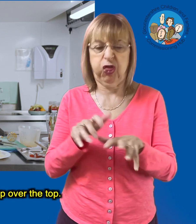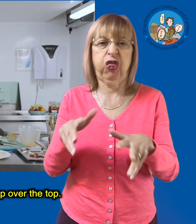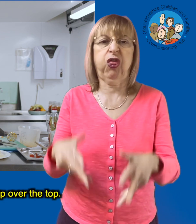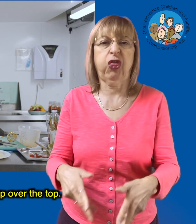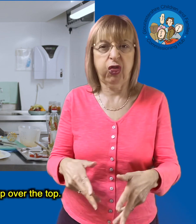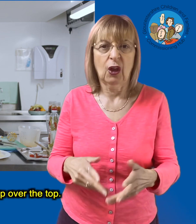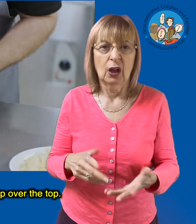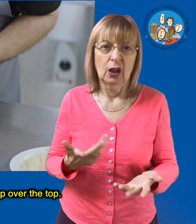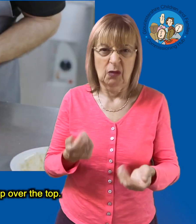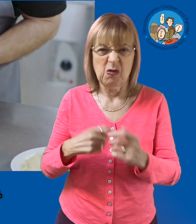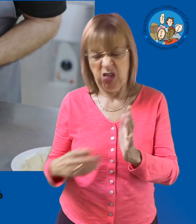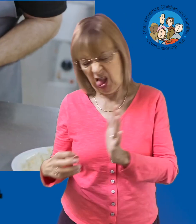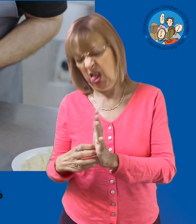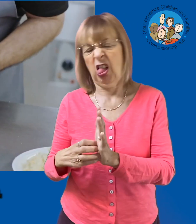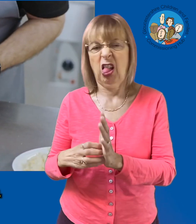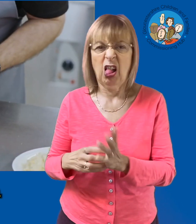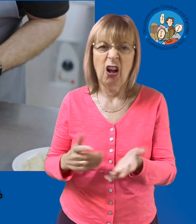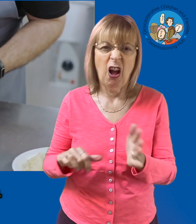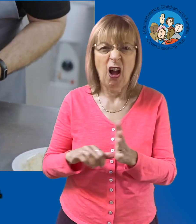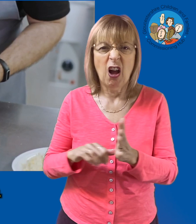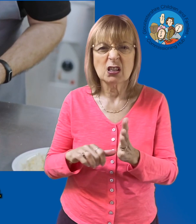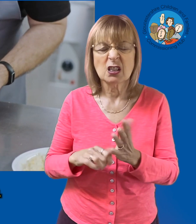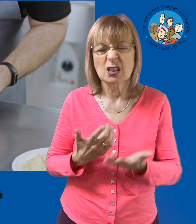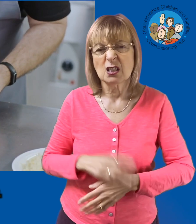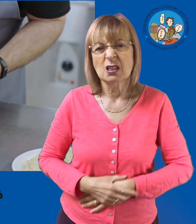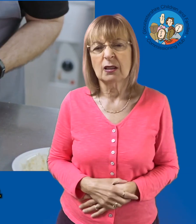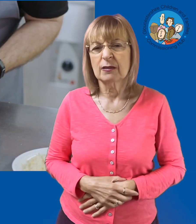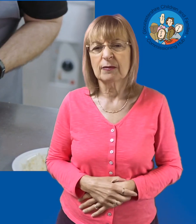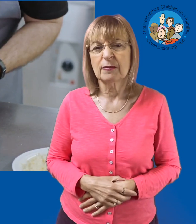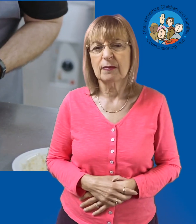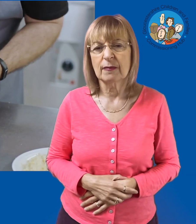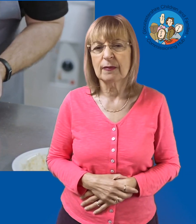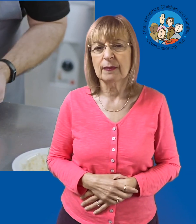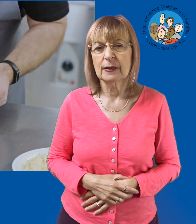up over the top, so it seals in like a little crust.